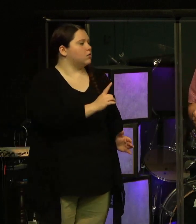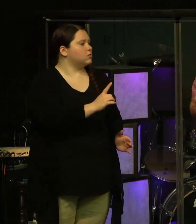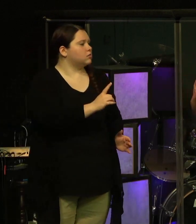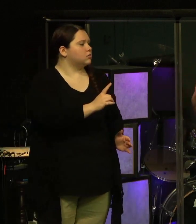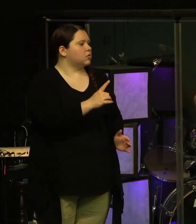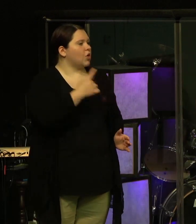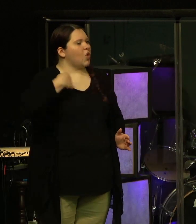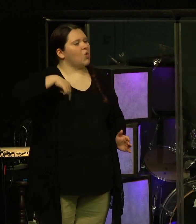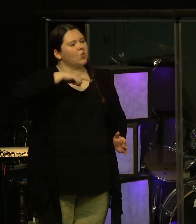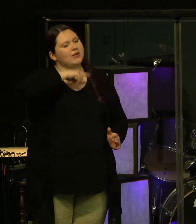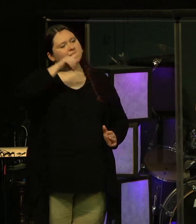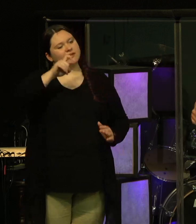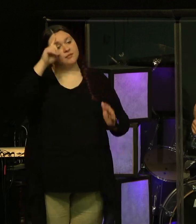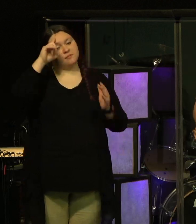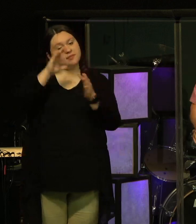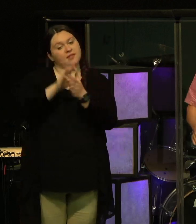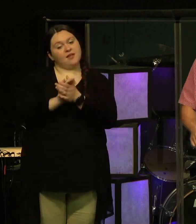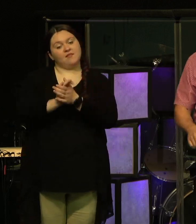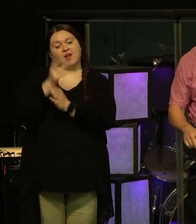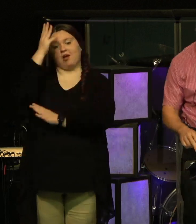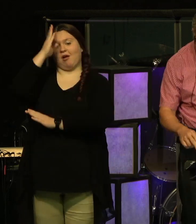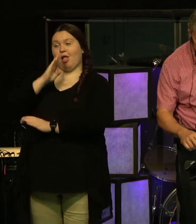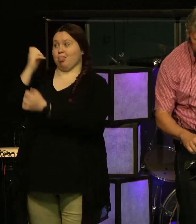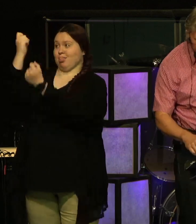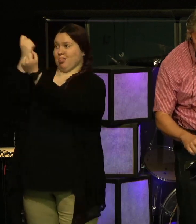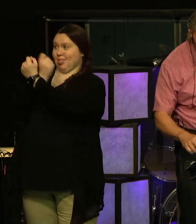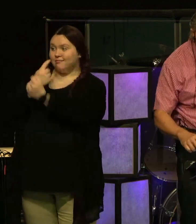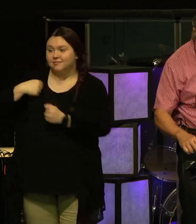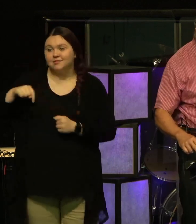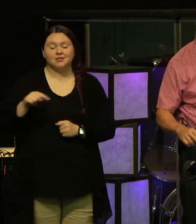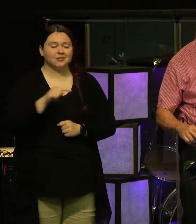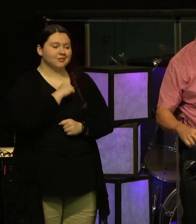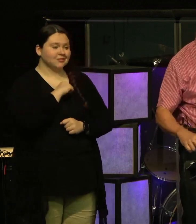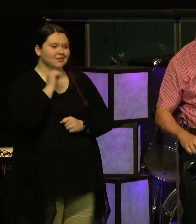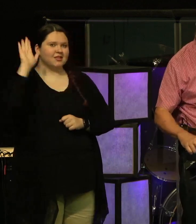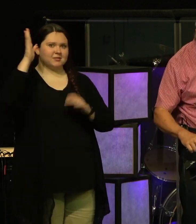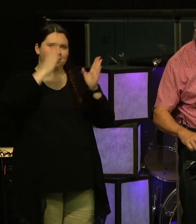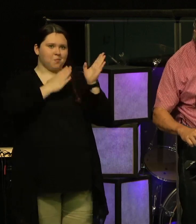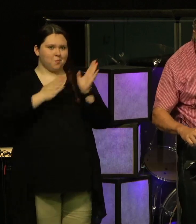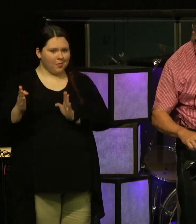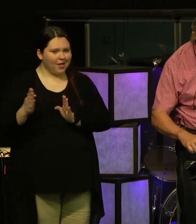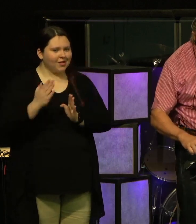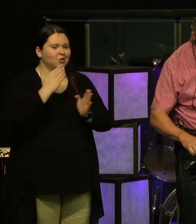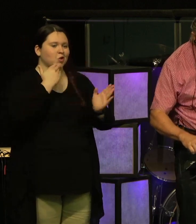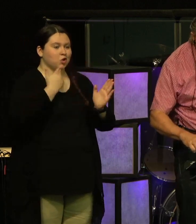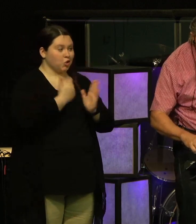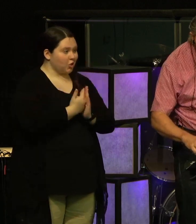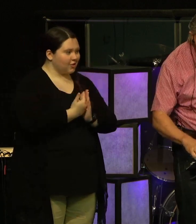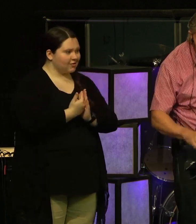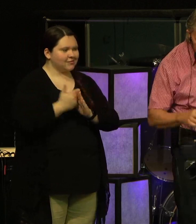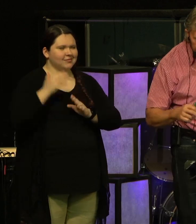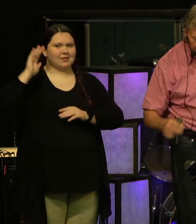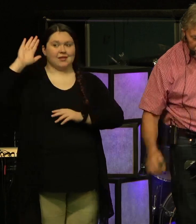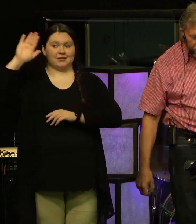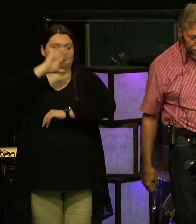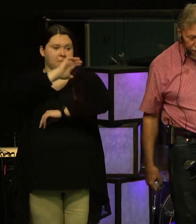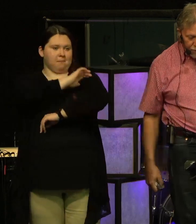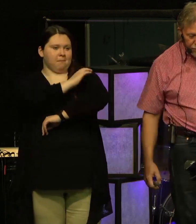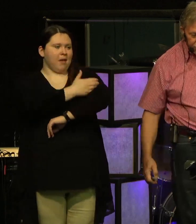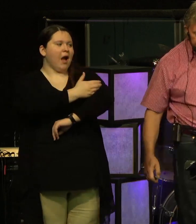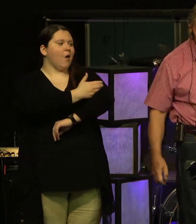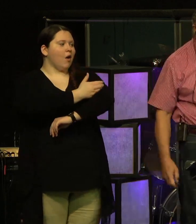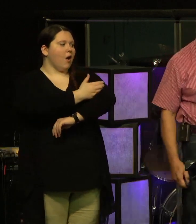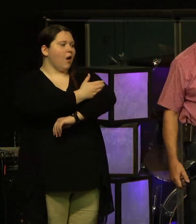We need to believe that God loves us, his plans for us are good, and his power is working on our